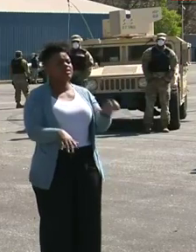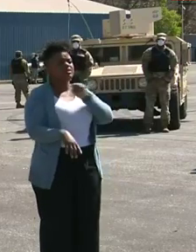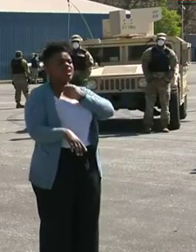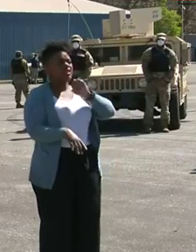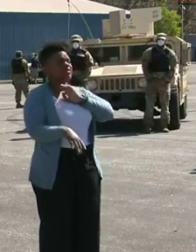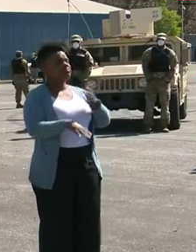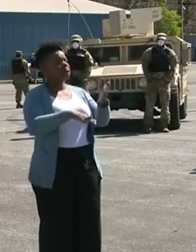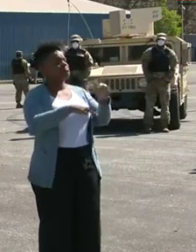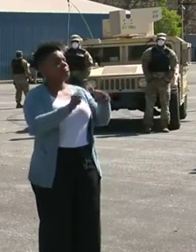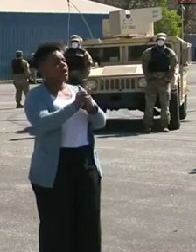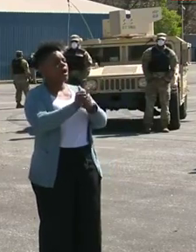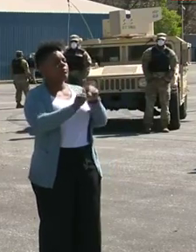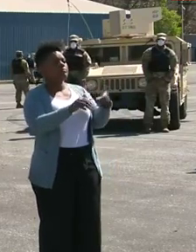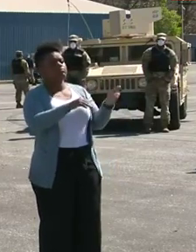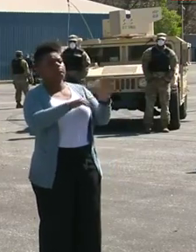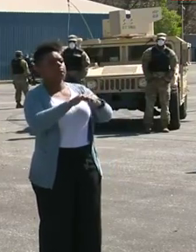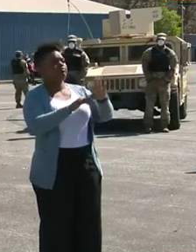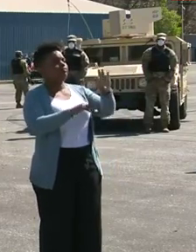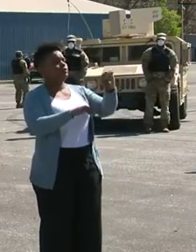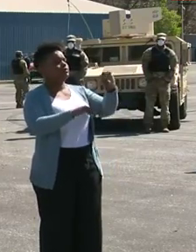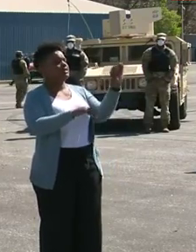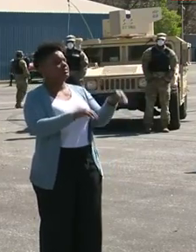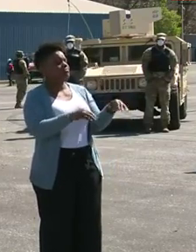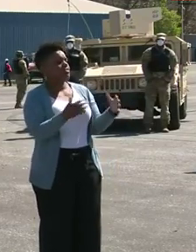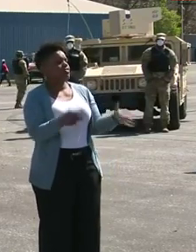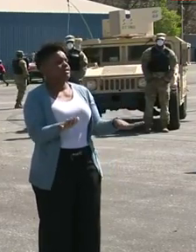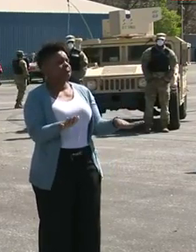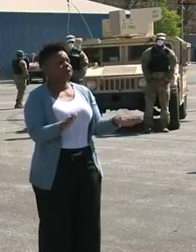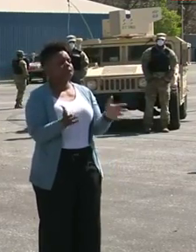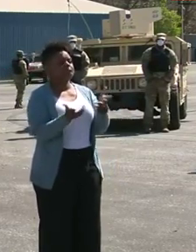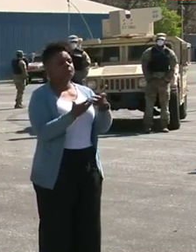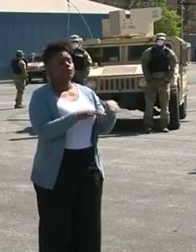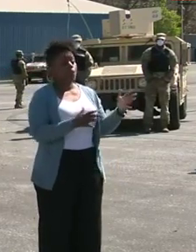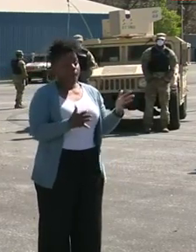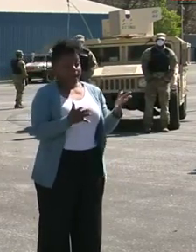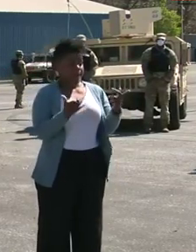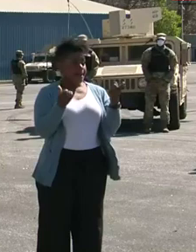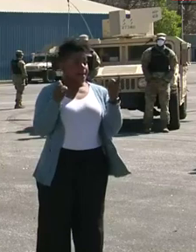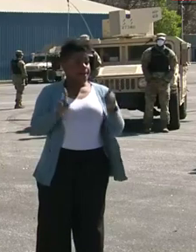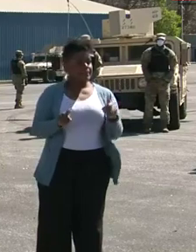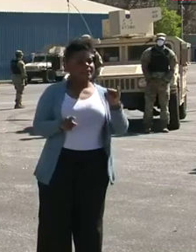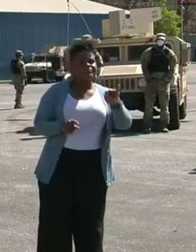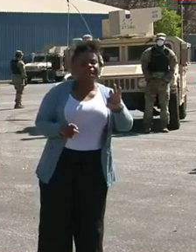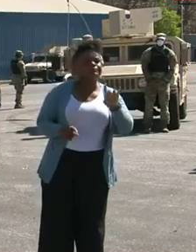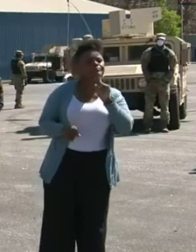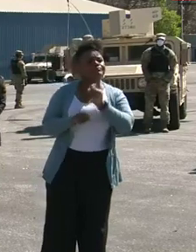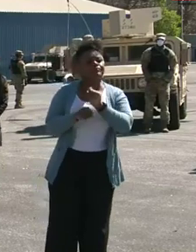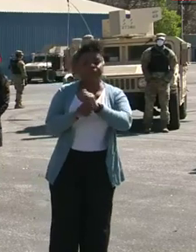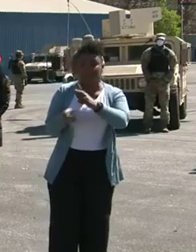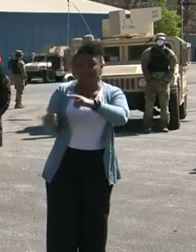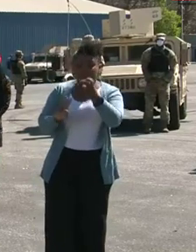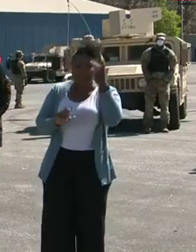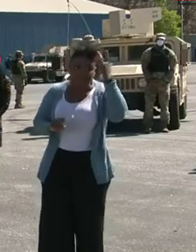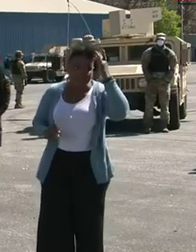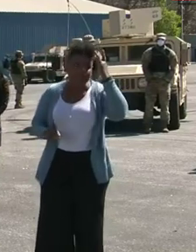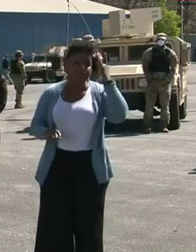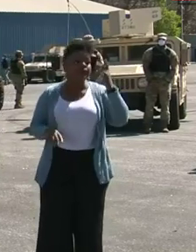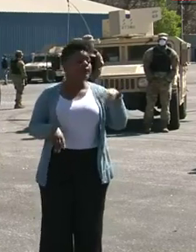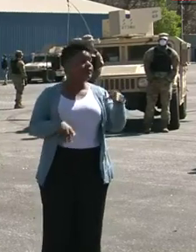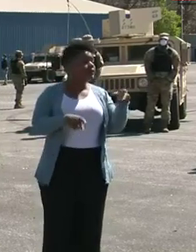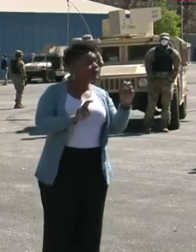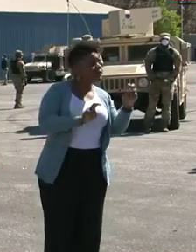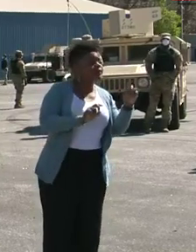shifts. So I want to give you that as context. So what happens when there are outages, when the people are out, they first pull